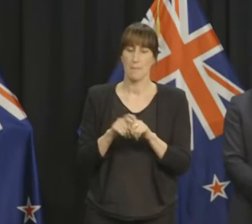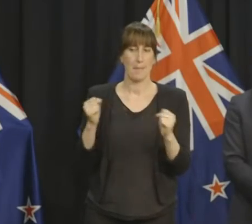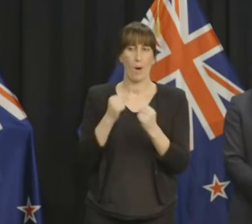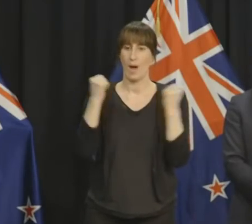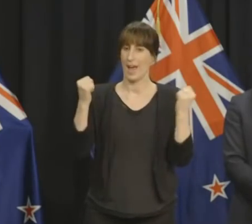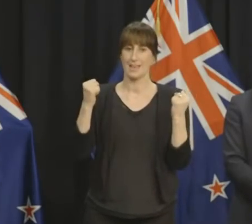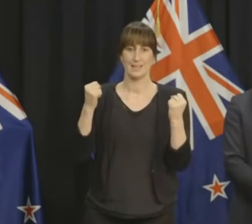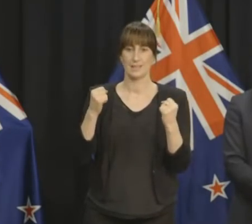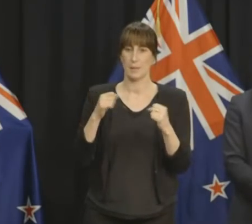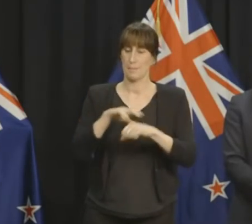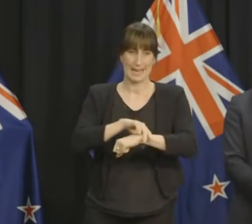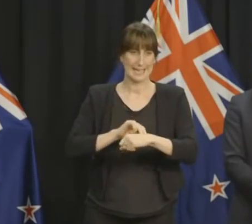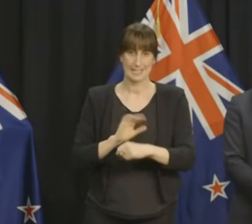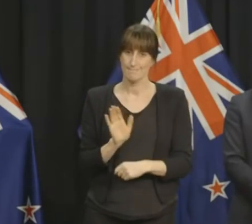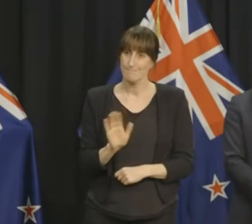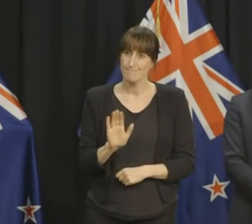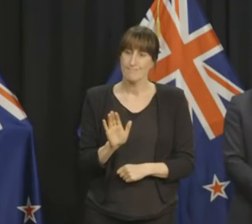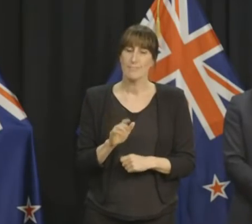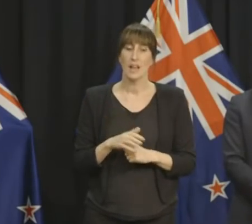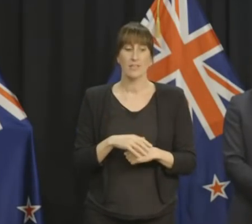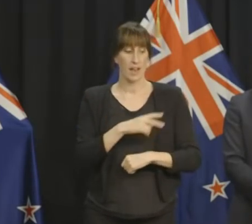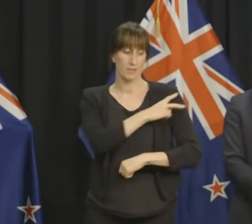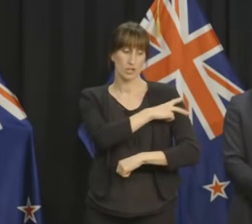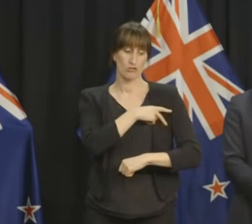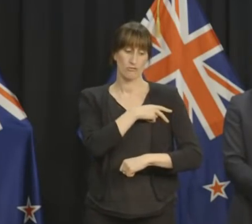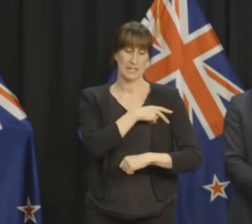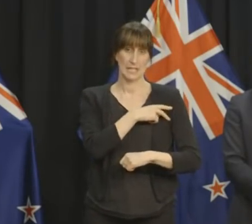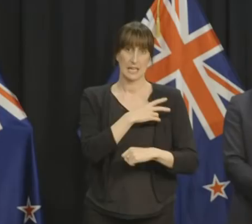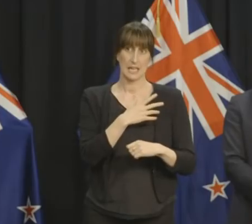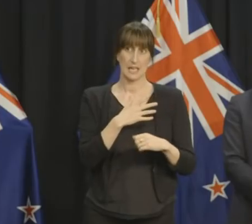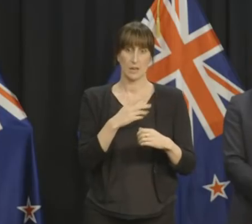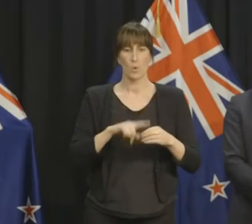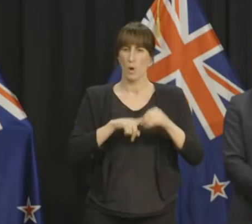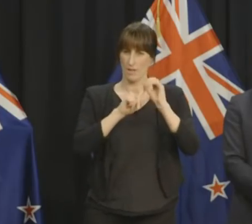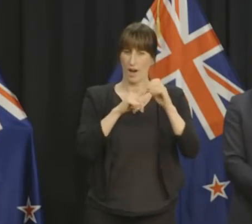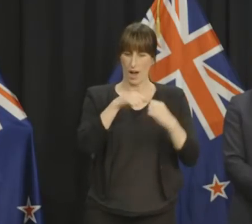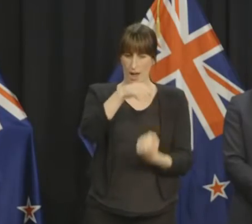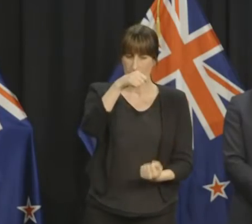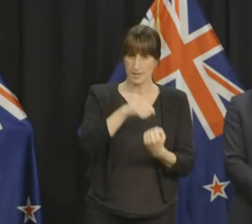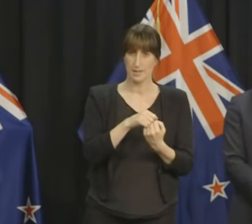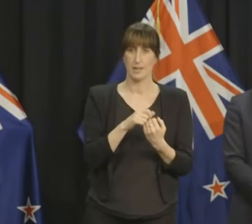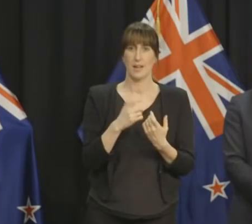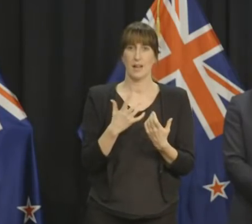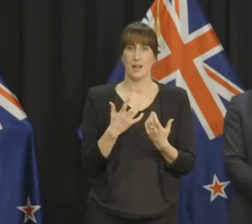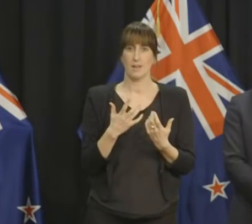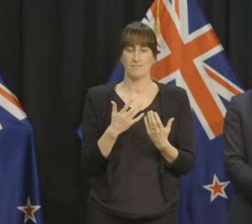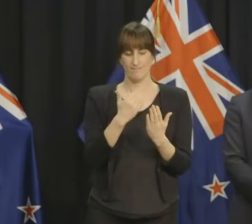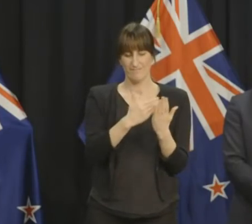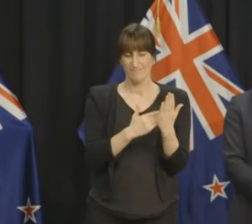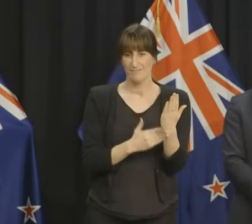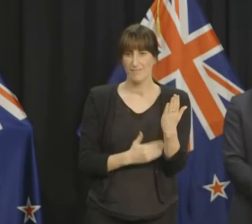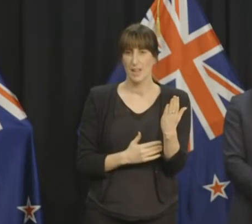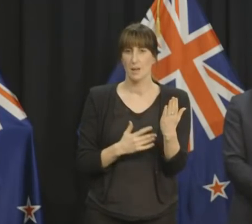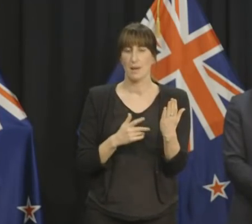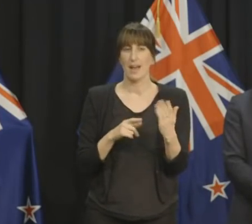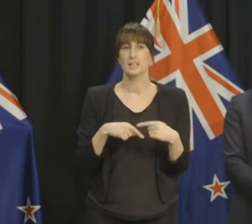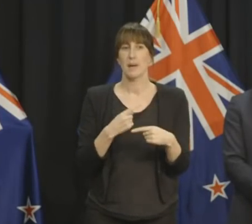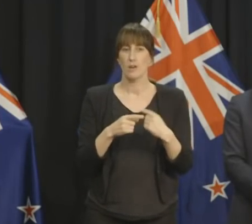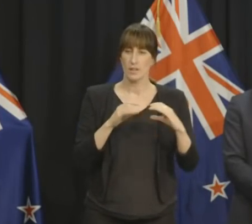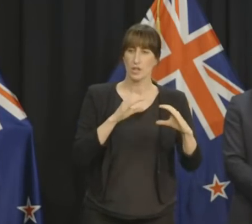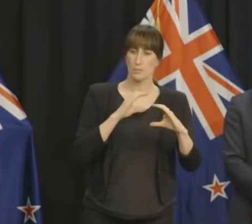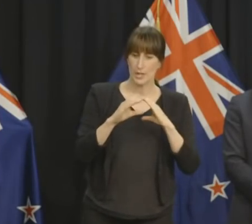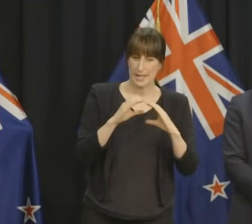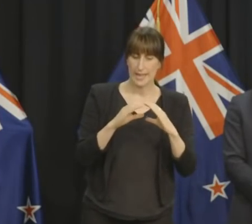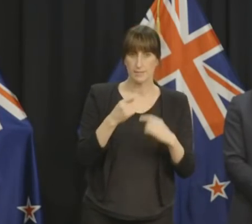have their private security qualifications, which will determine the extent of that. But clearly it's about communicating, and it's about